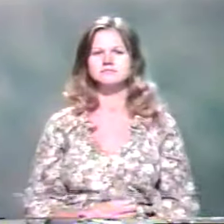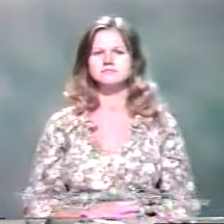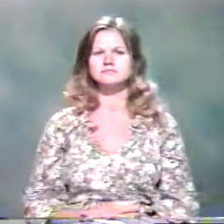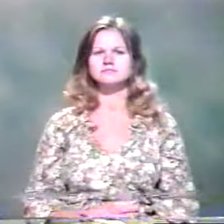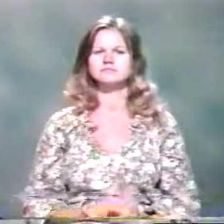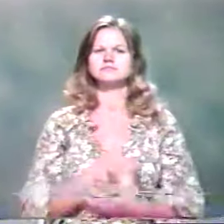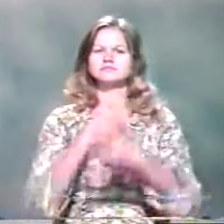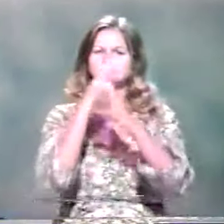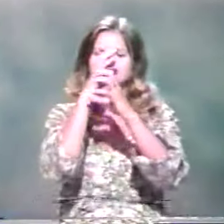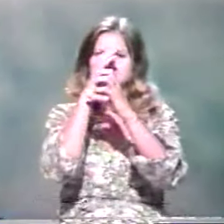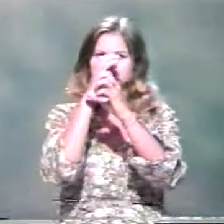Fascinated.